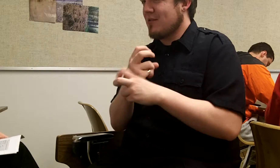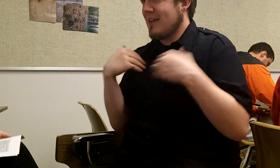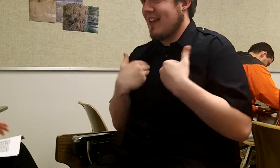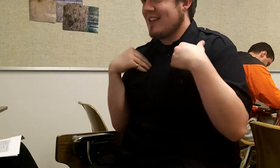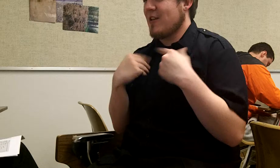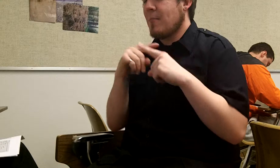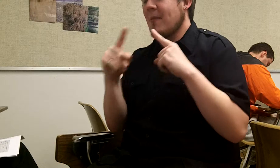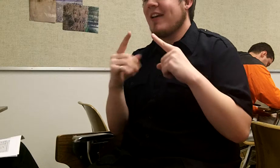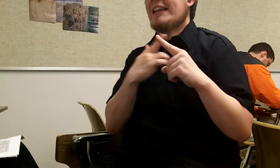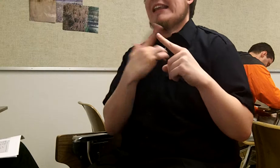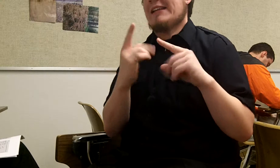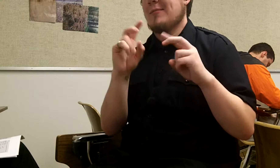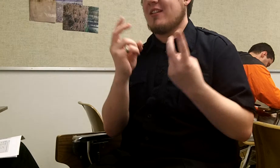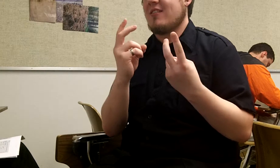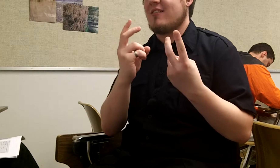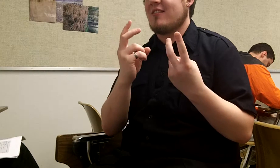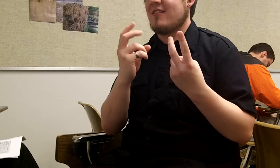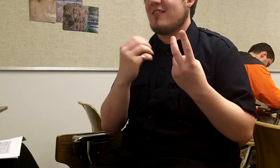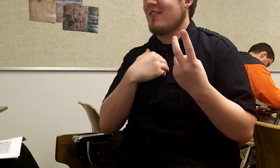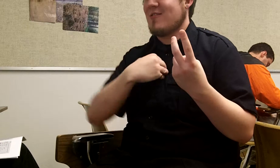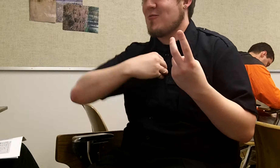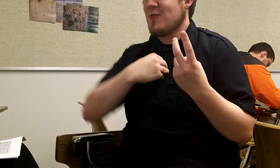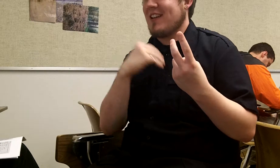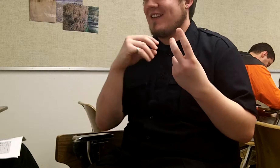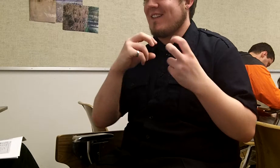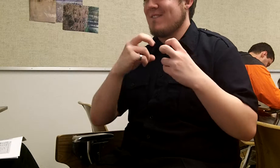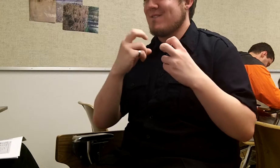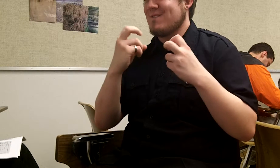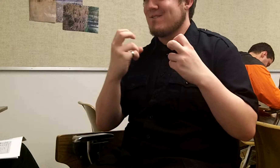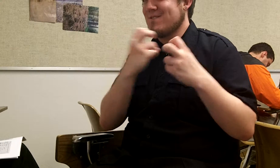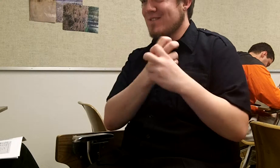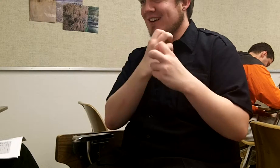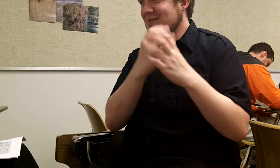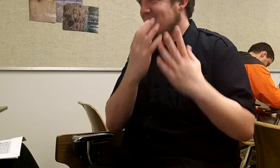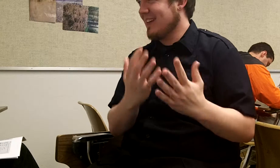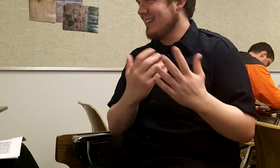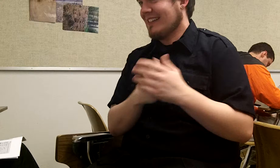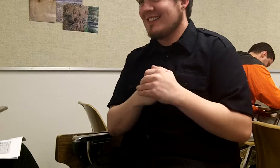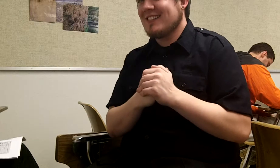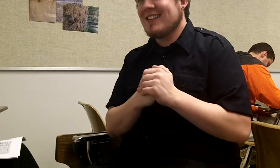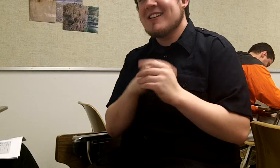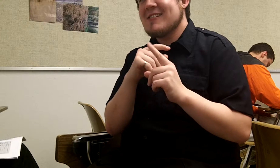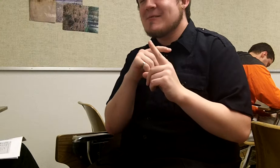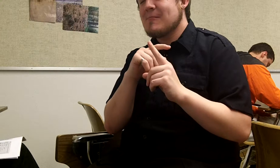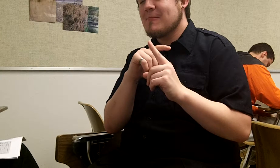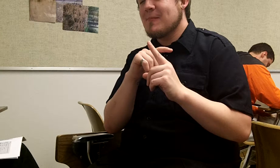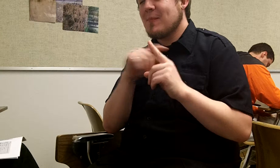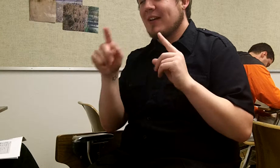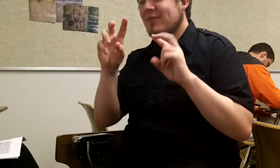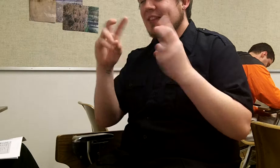Drosophila and Wnt in vertebrates. And this is part of what's known as the Wnt family of these are secreted